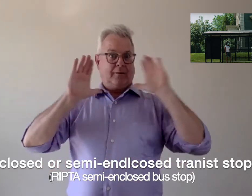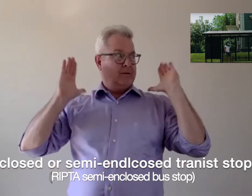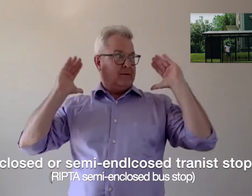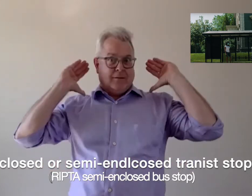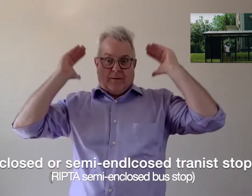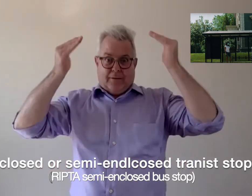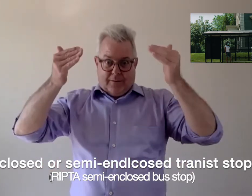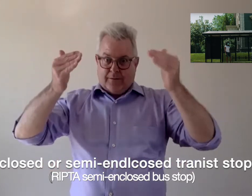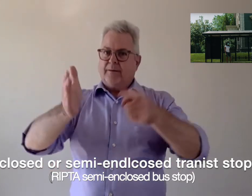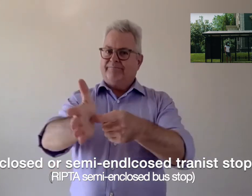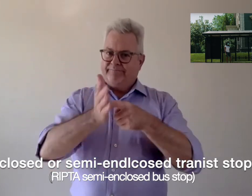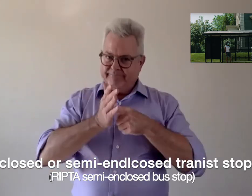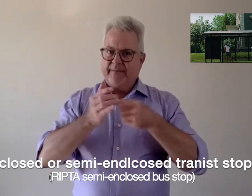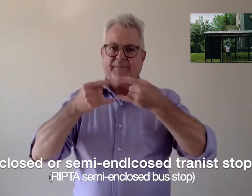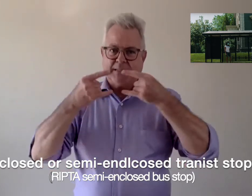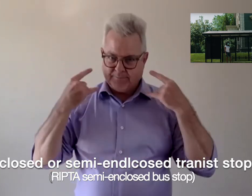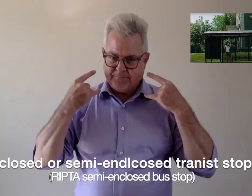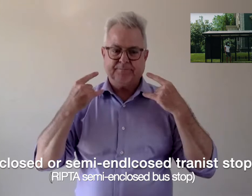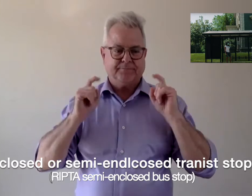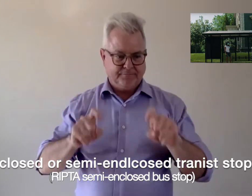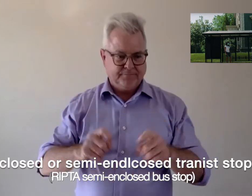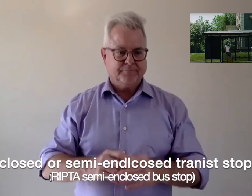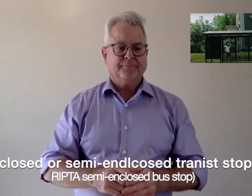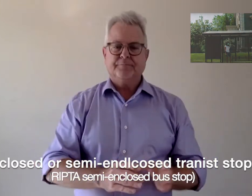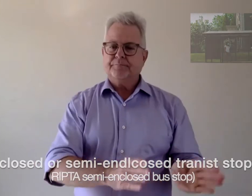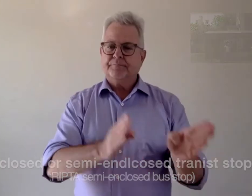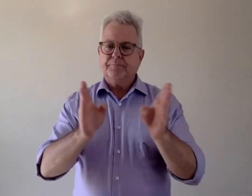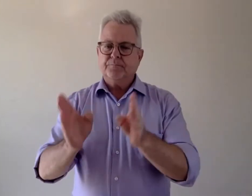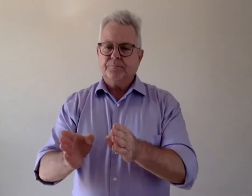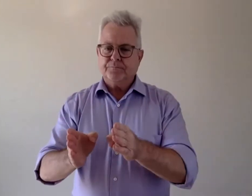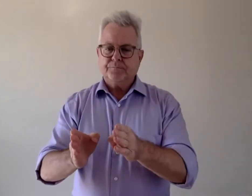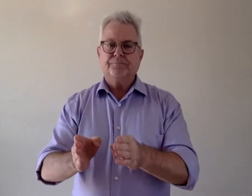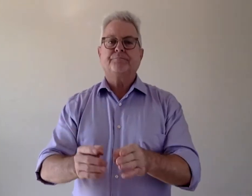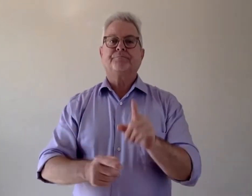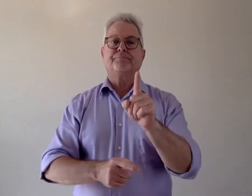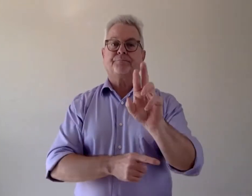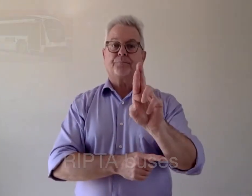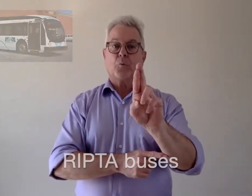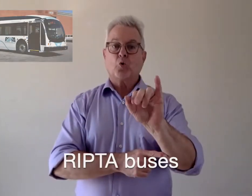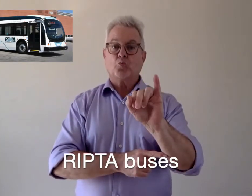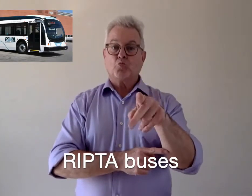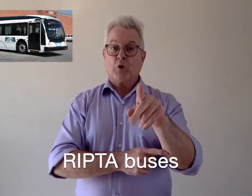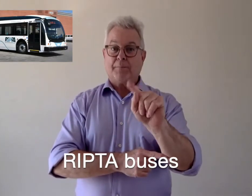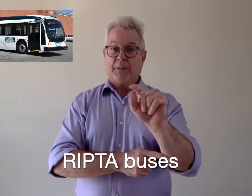stations outdoors. They're not fully enclosed, but you're sitting close with others. Those would also require wearing a